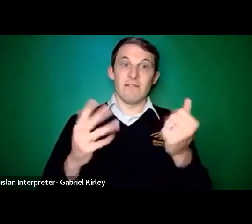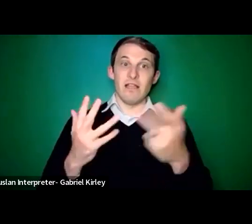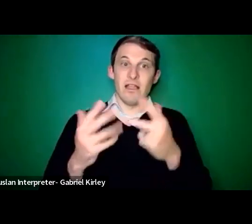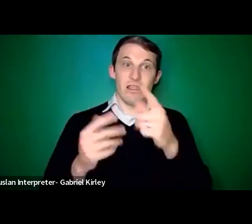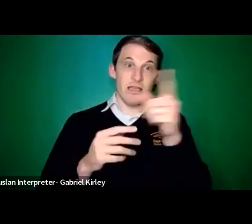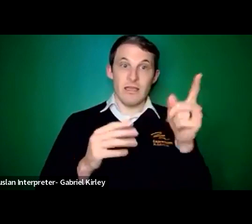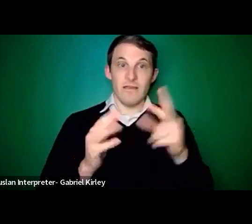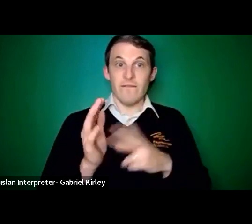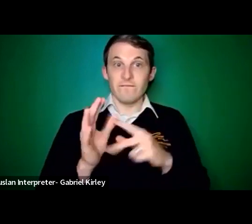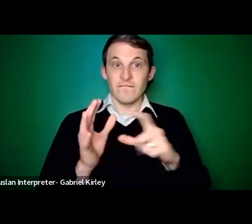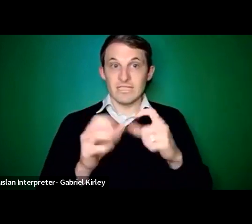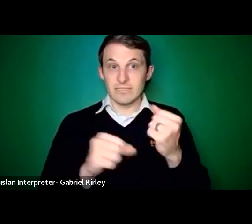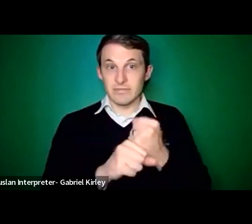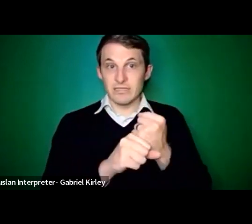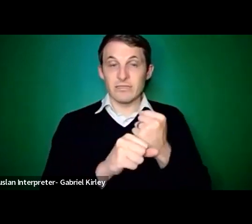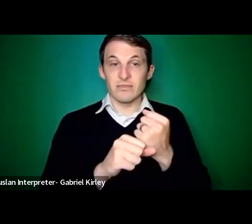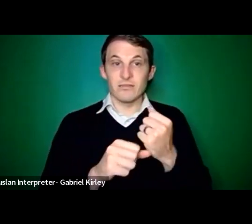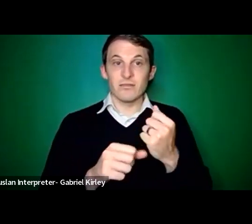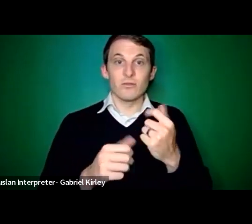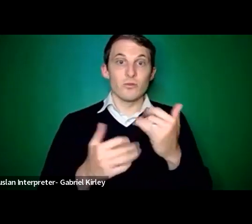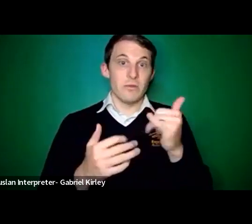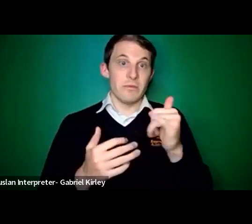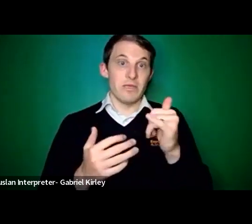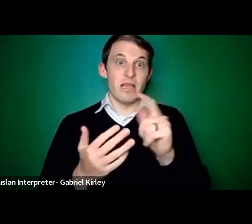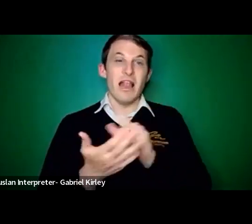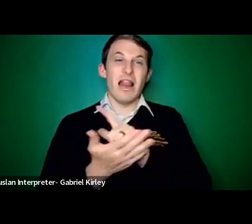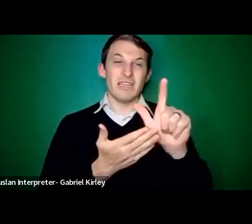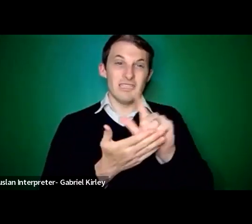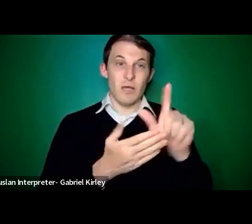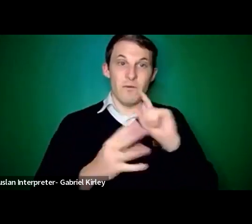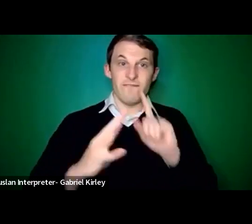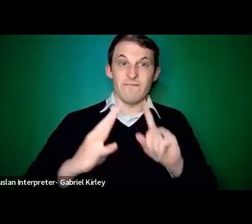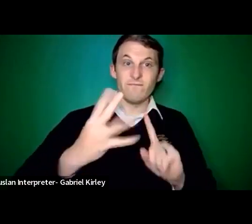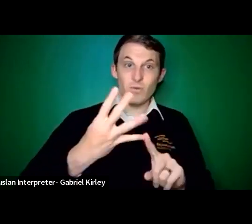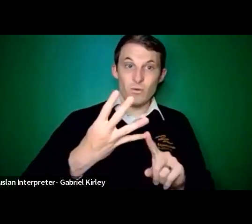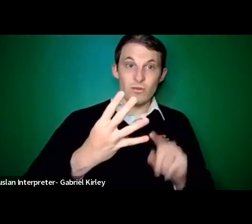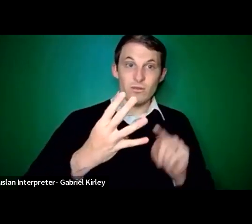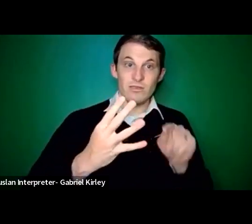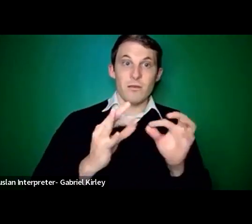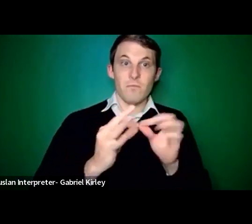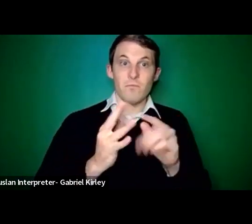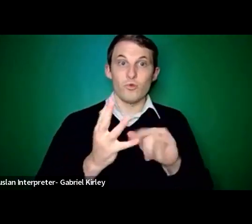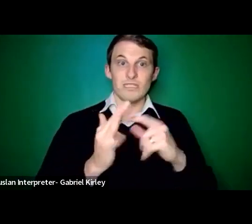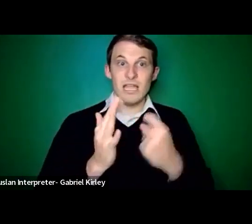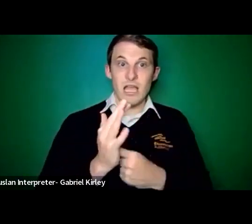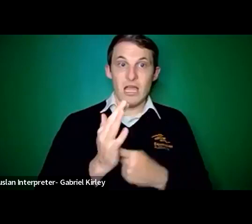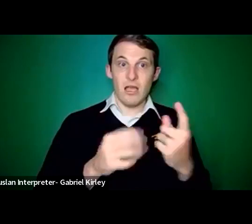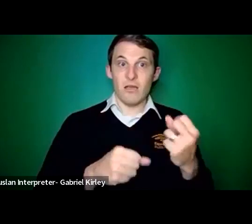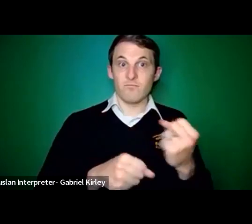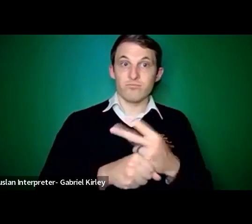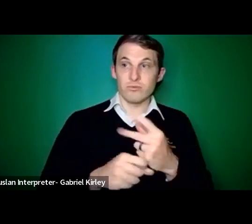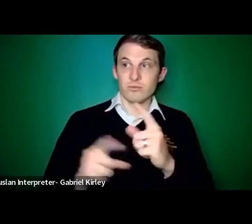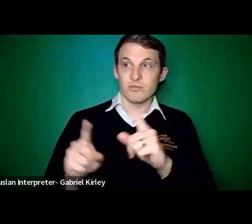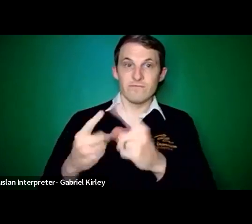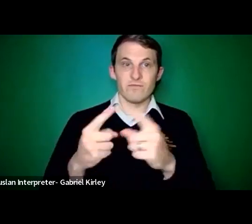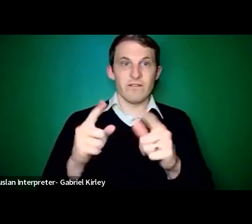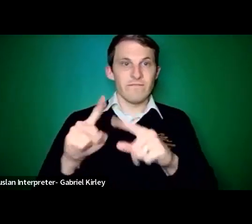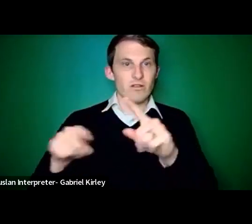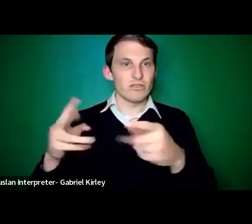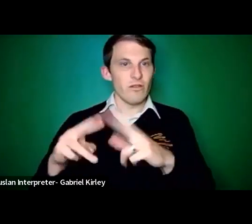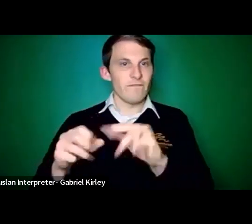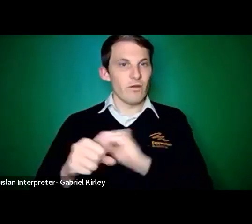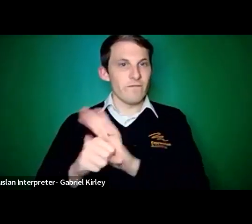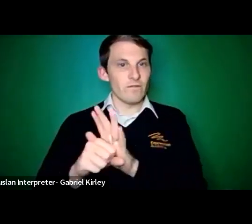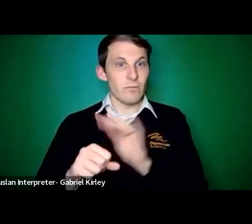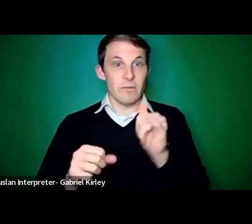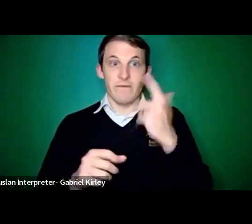may find ourselves later on this year getting another booster dose that actually will cover multiple variants. Or we may find ourselves in the middle of the year